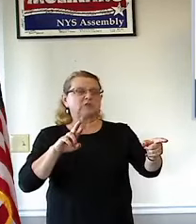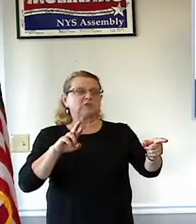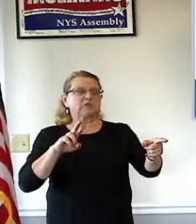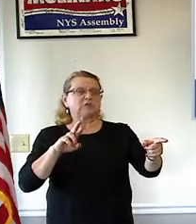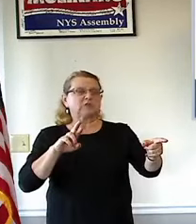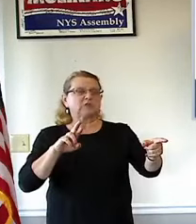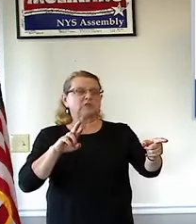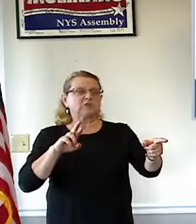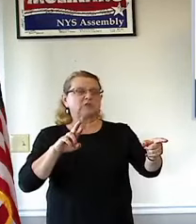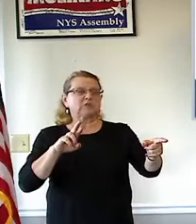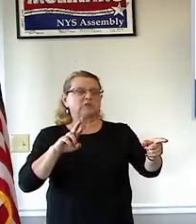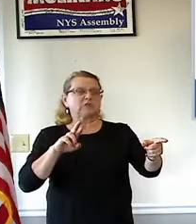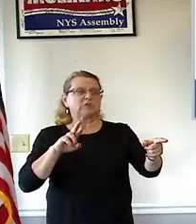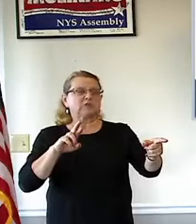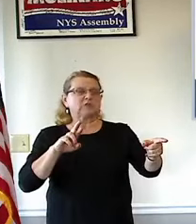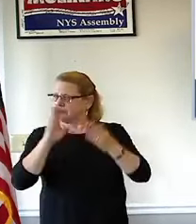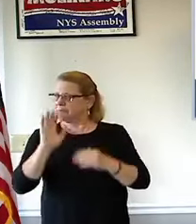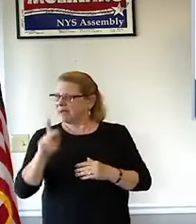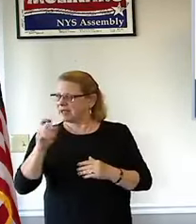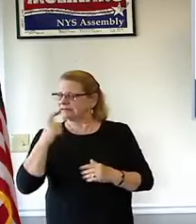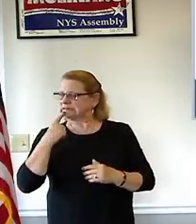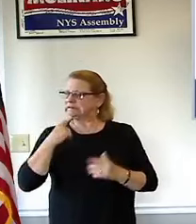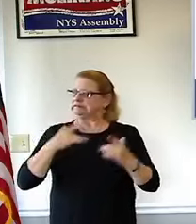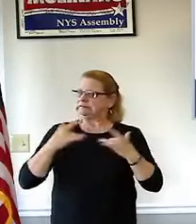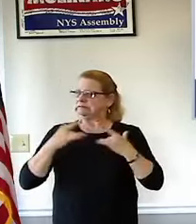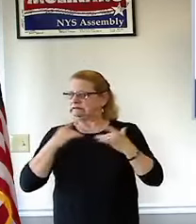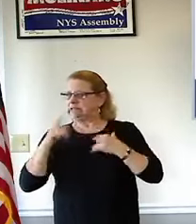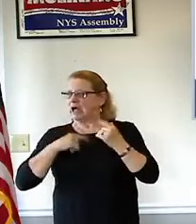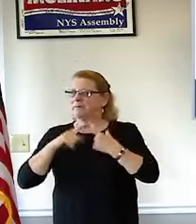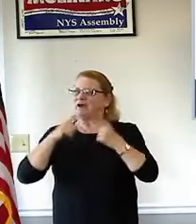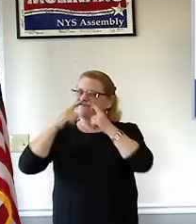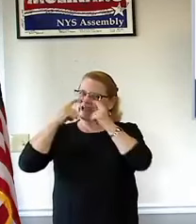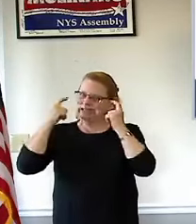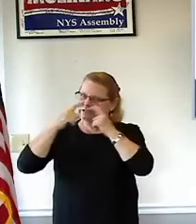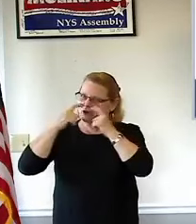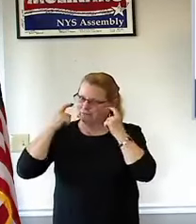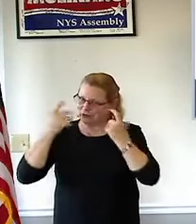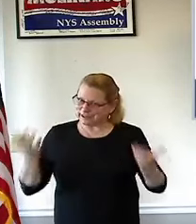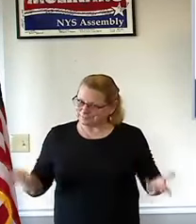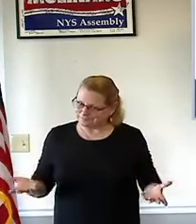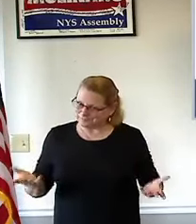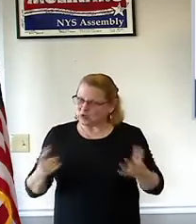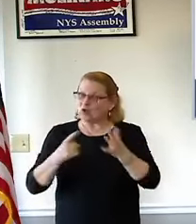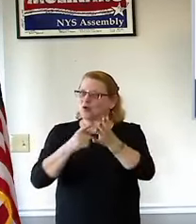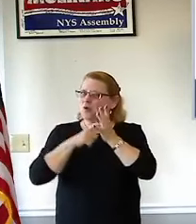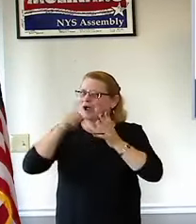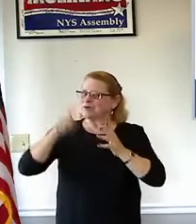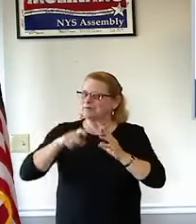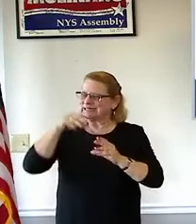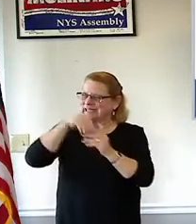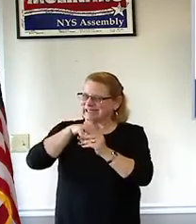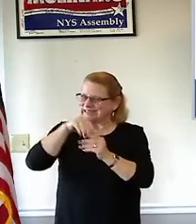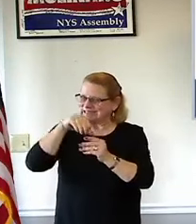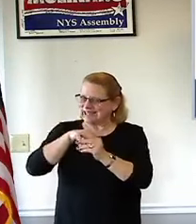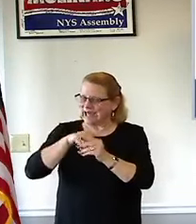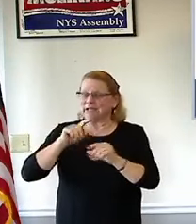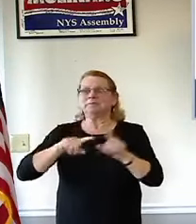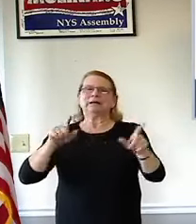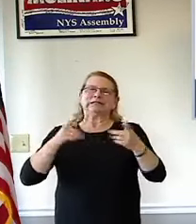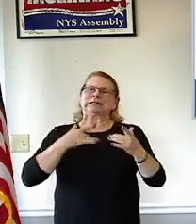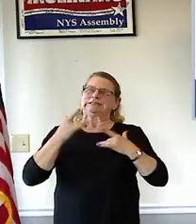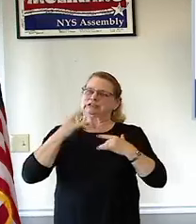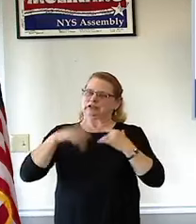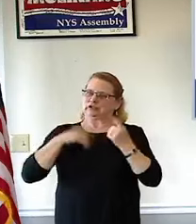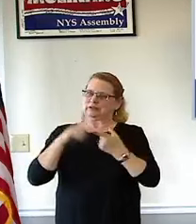that have told us that they're concerned about the face coverings. They're required to be worn indoors, but at the same time, they're concerned about